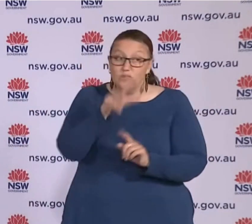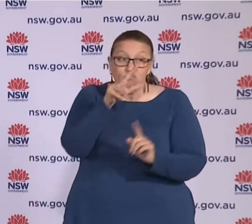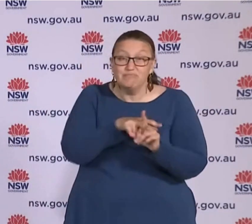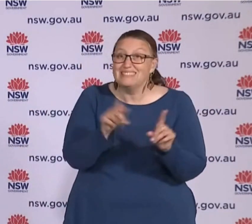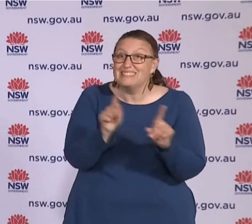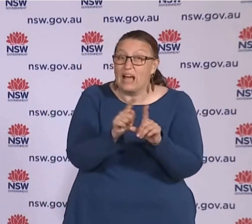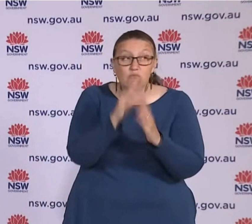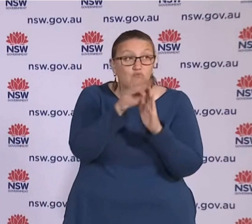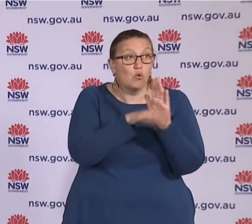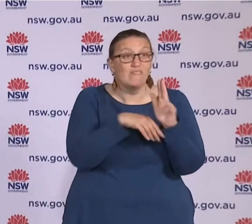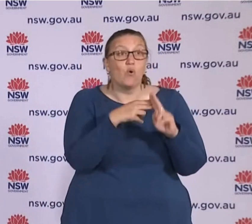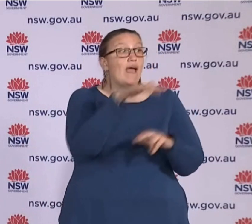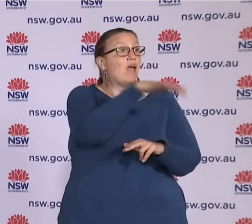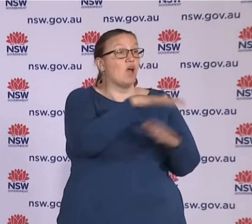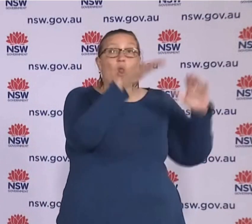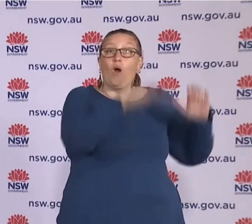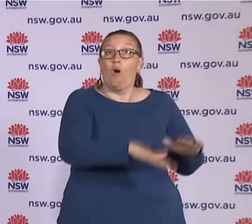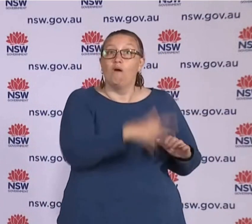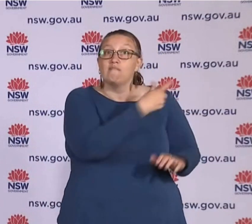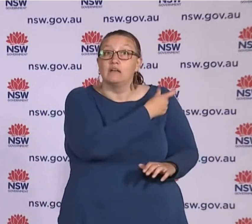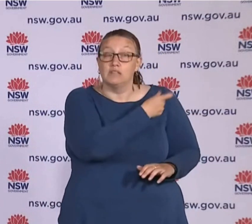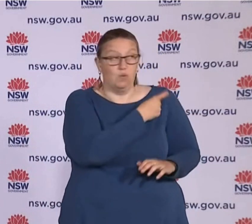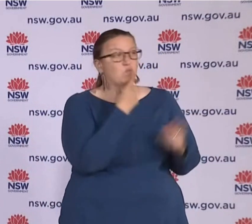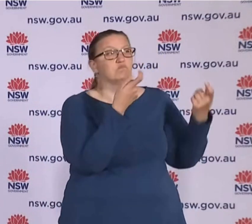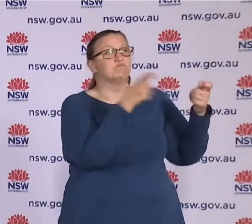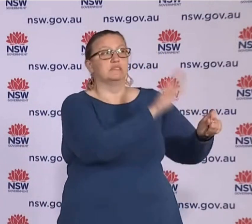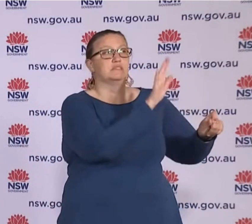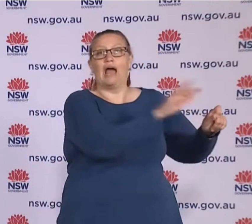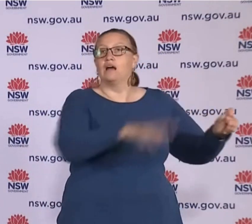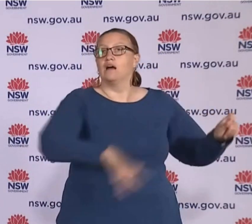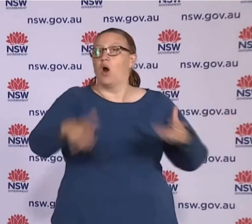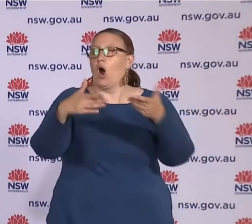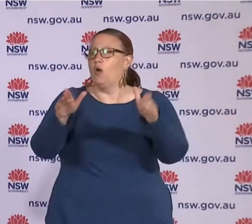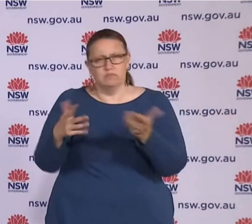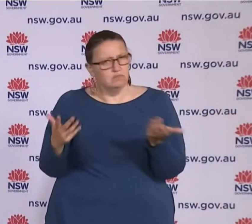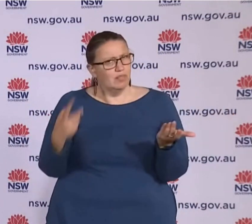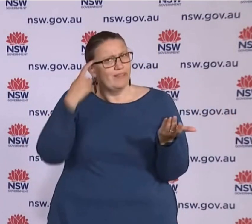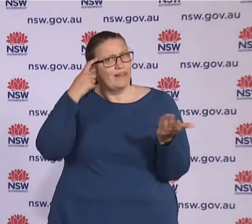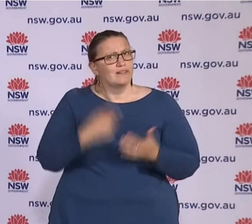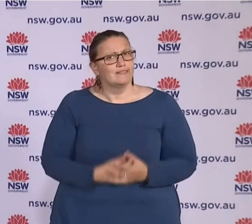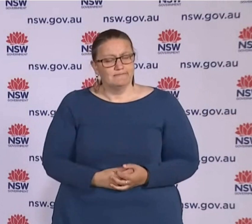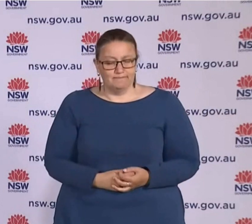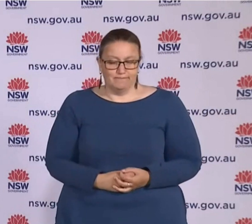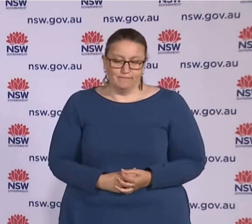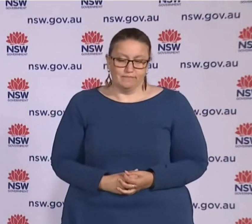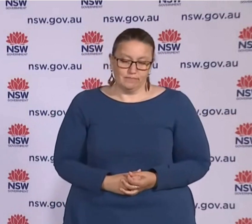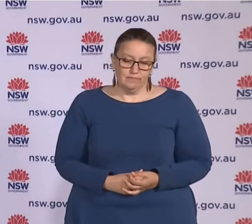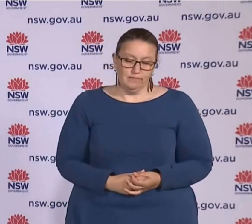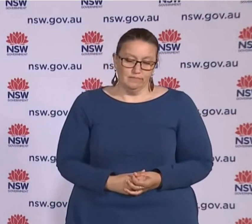that when the 70% roadmap was announced, that it's very contingent on where we are at case numbers, which I would like